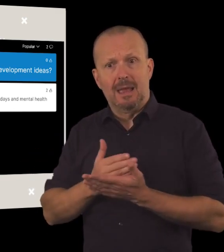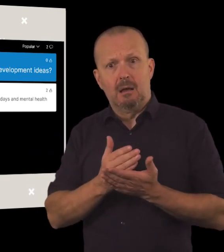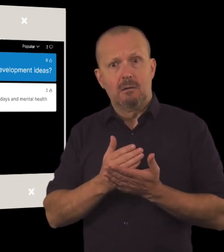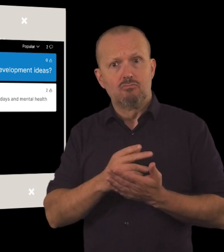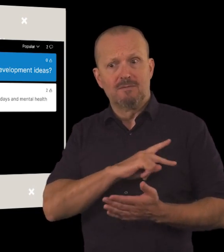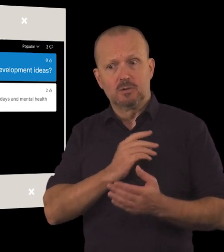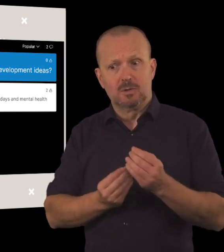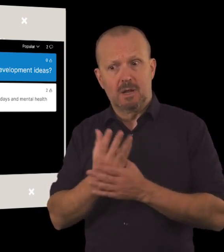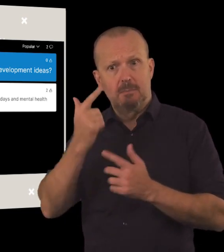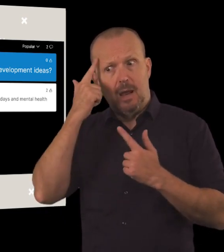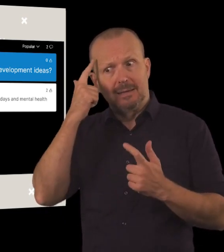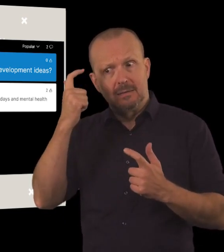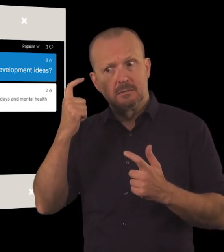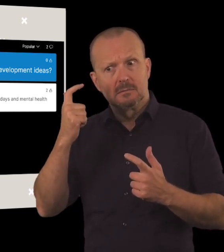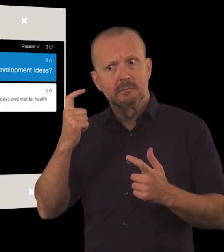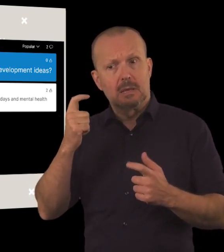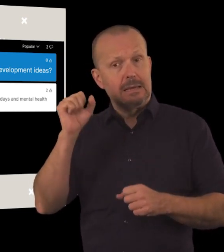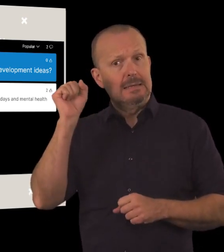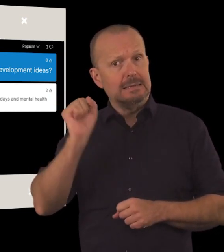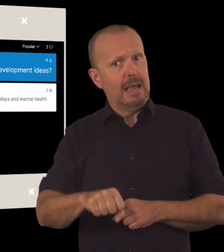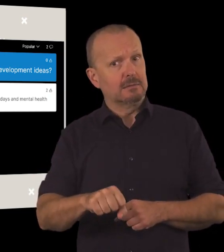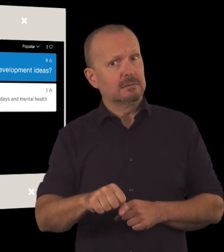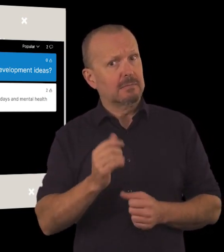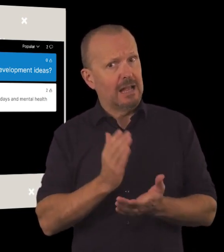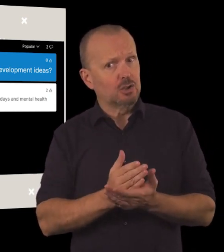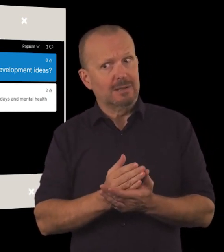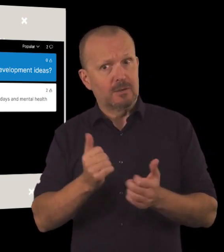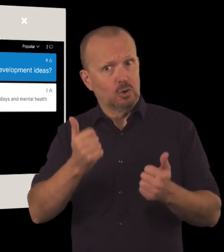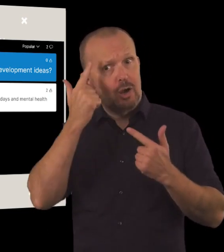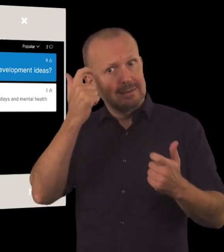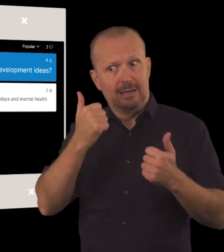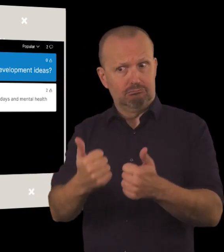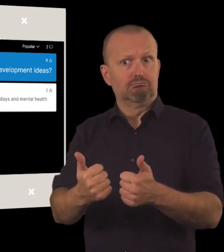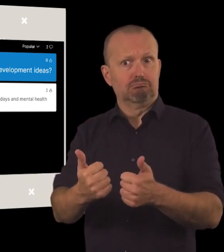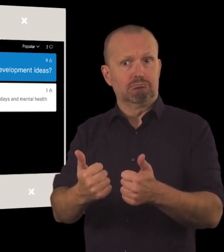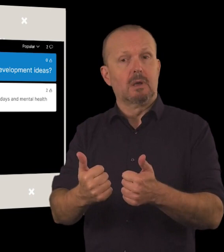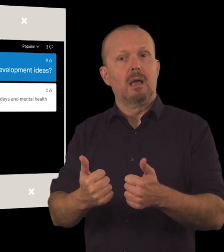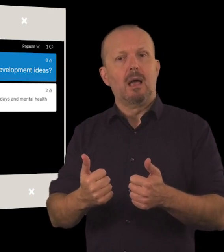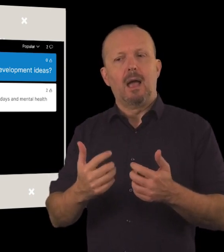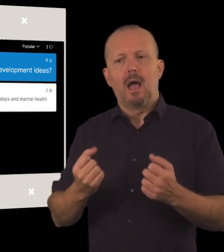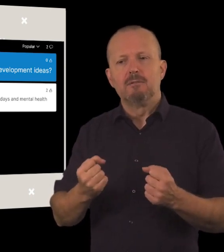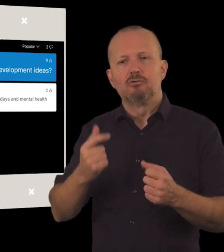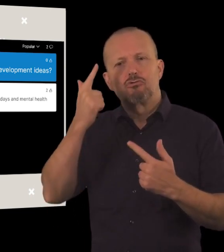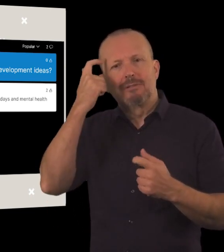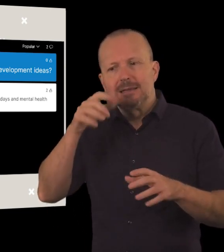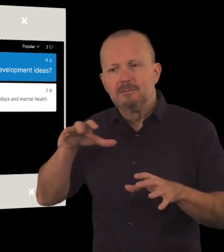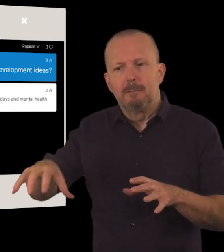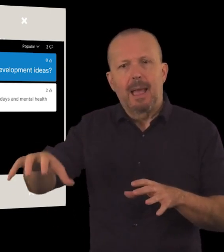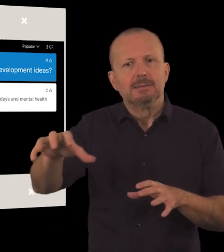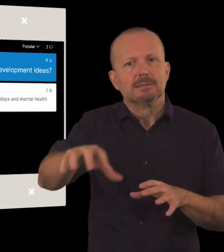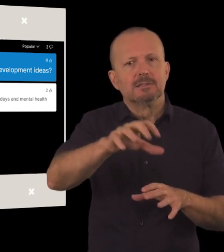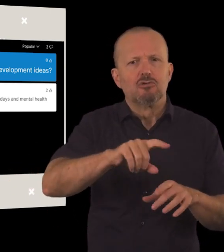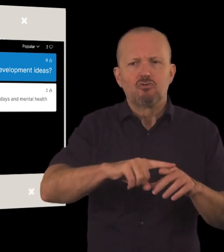what other creative spaces do in terms of professional development, because every creative space is different, and how